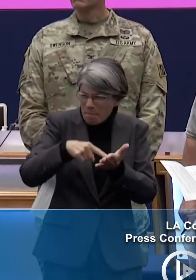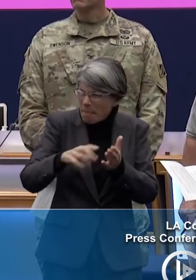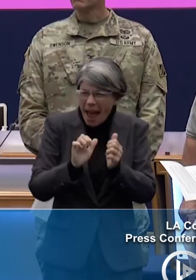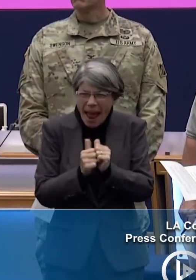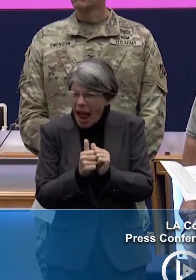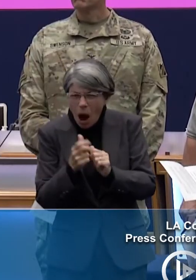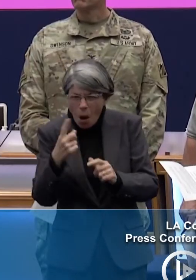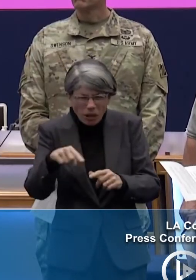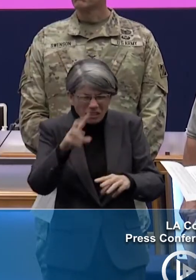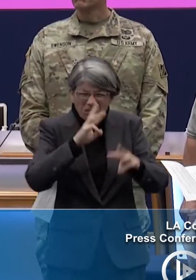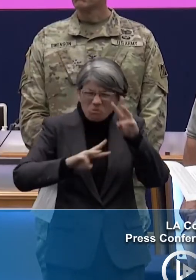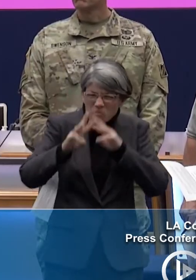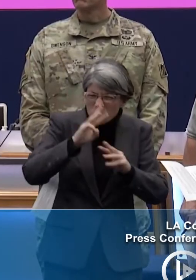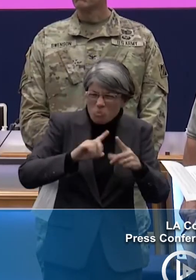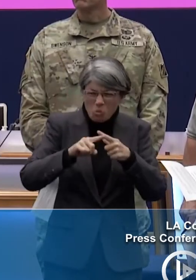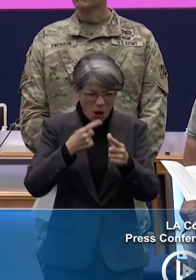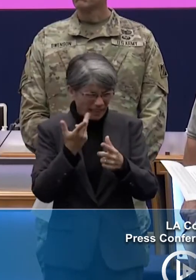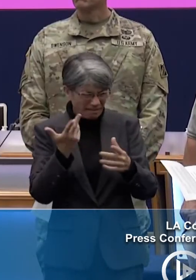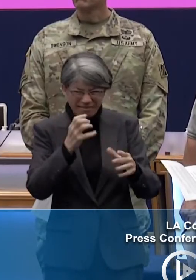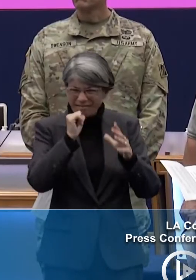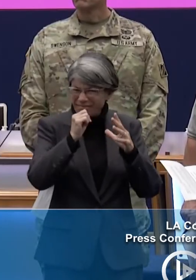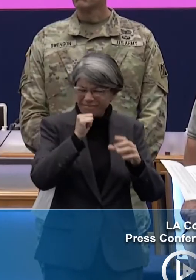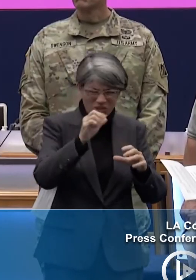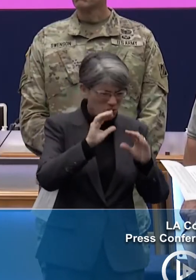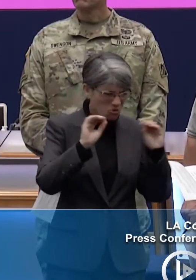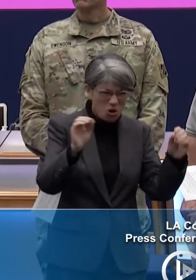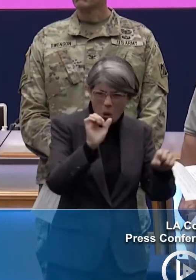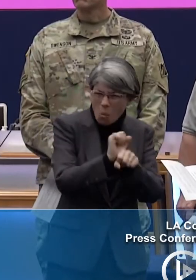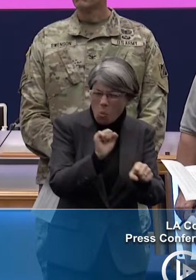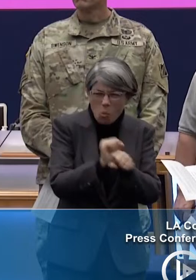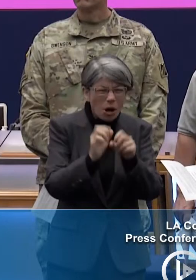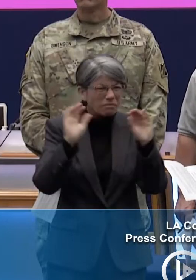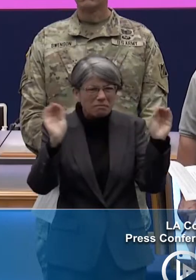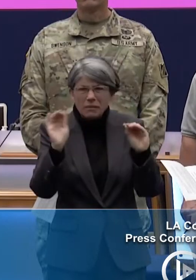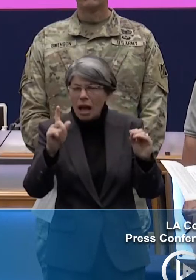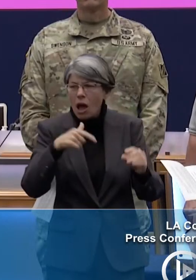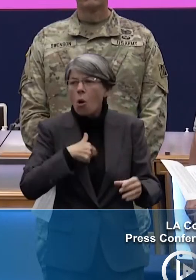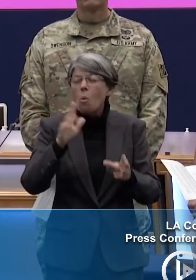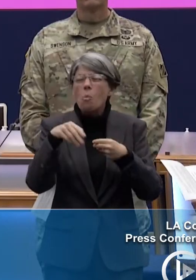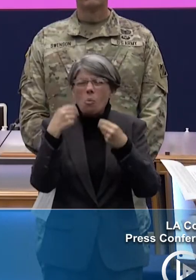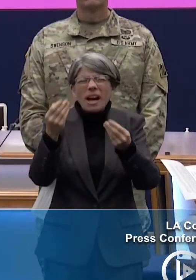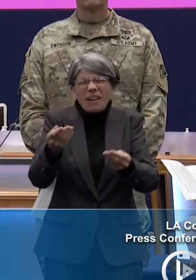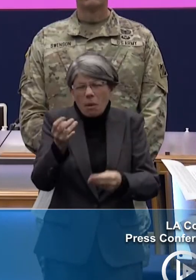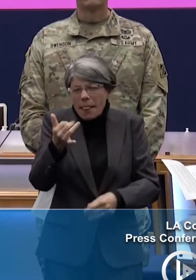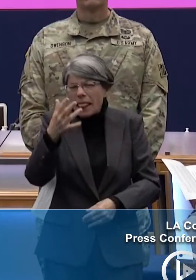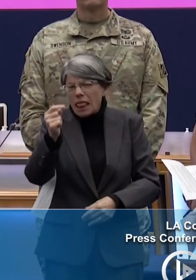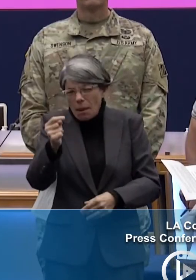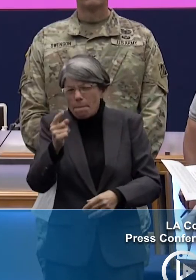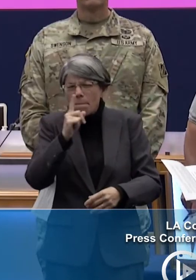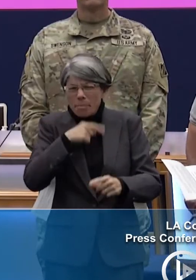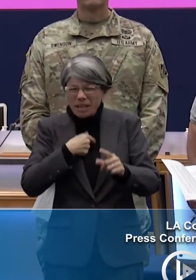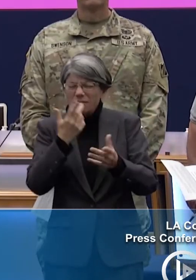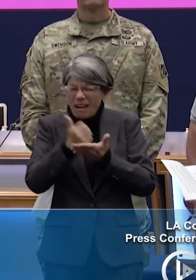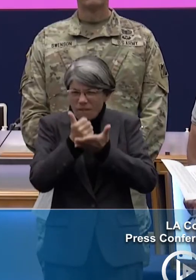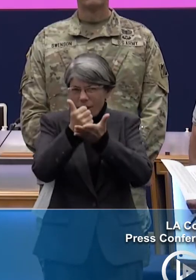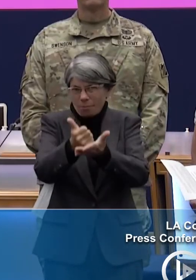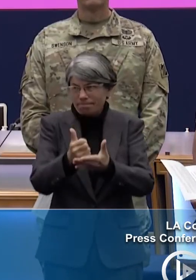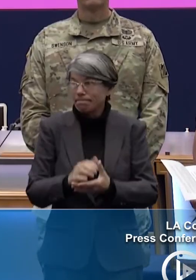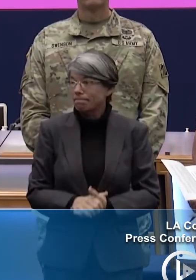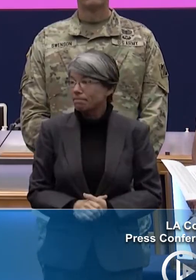they lost their job, when they lost their place of employment to these fires. We're giving them just a little bit of targeted